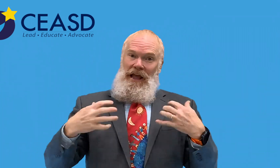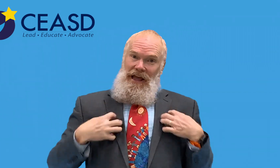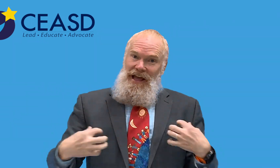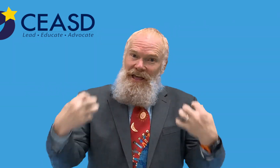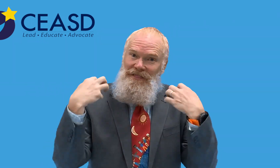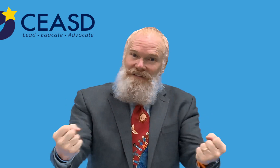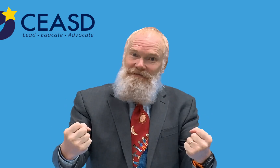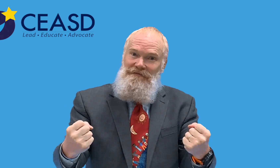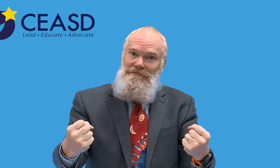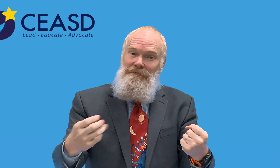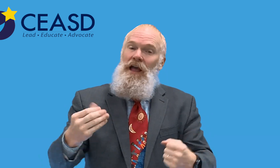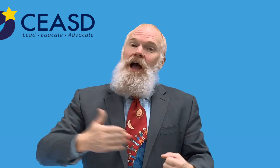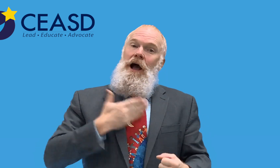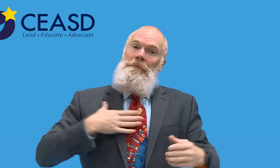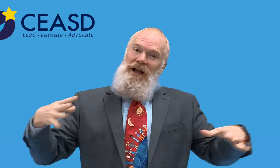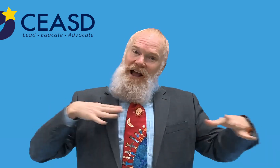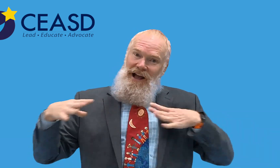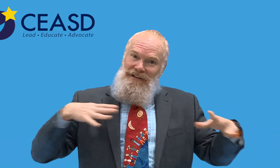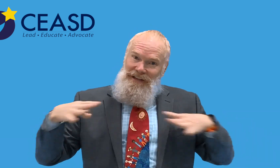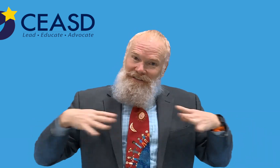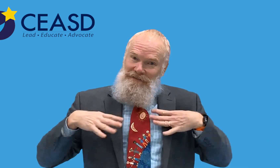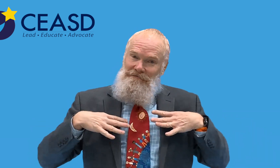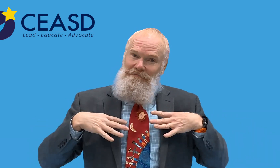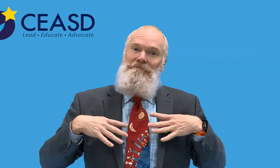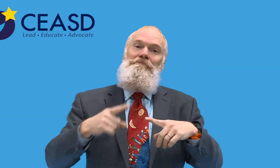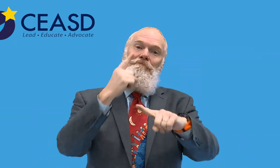Thank you for your attention in watching our update and